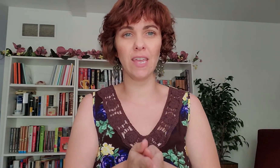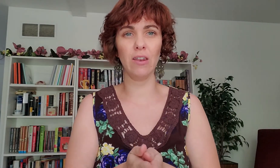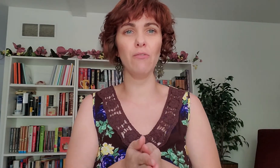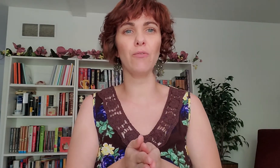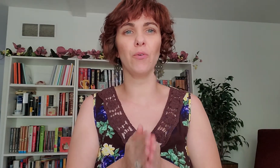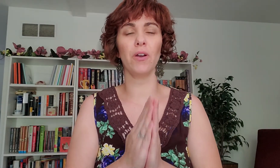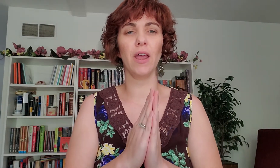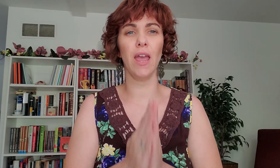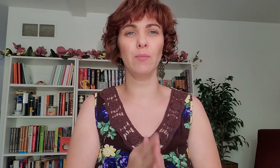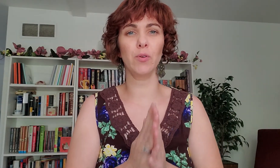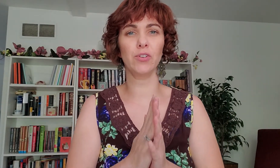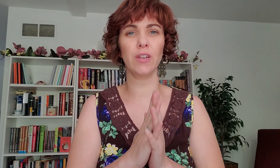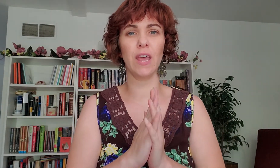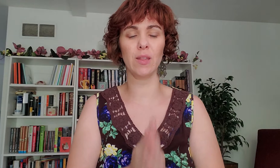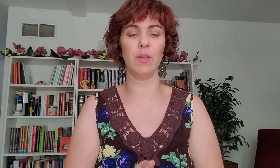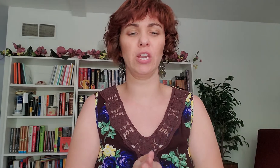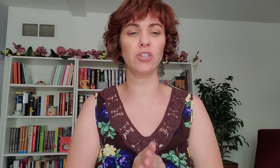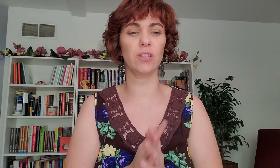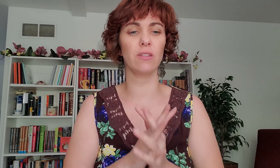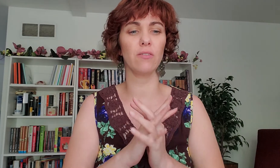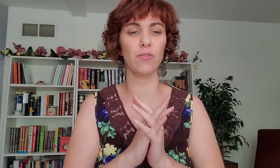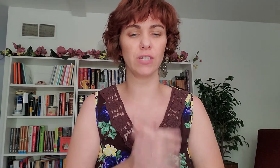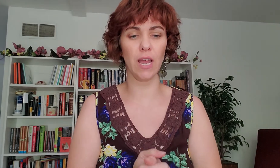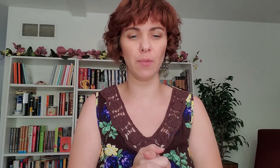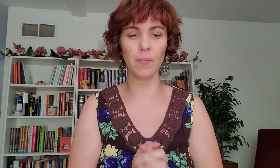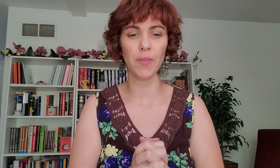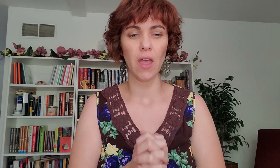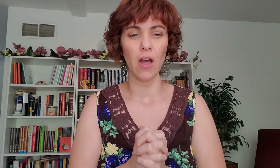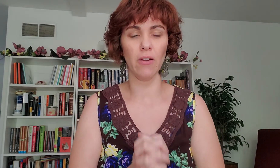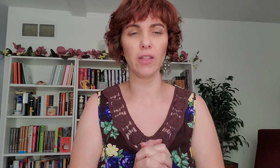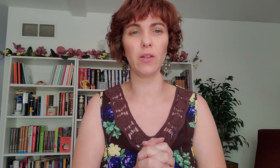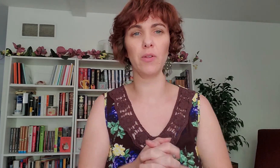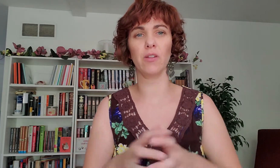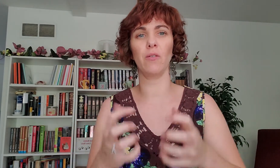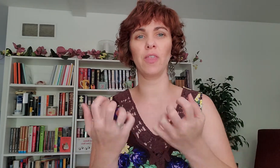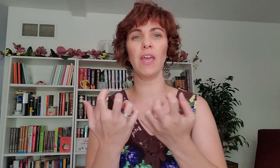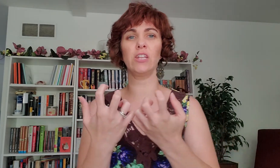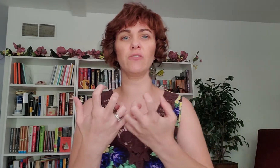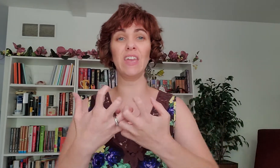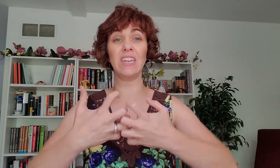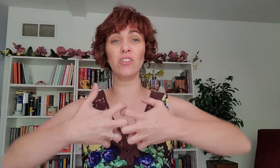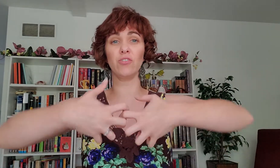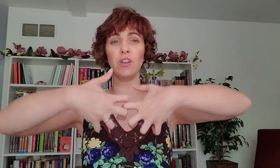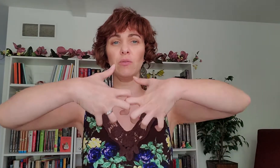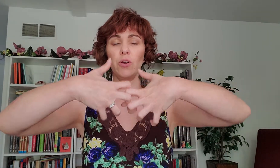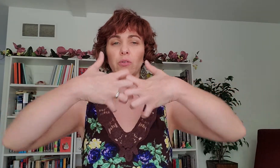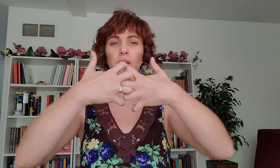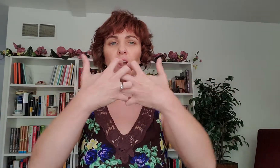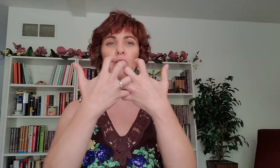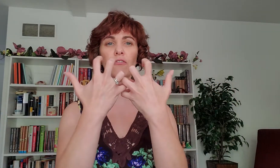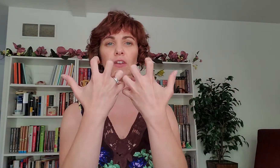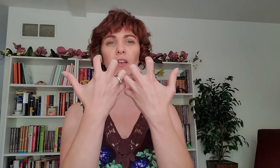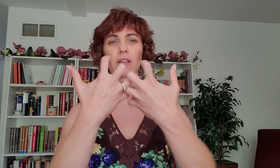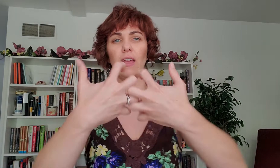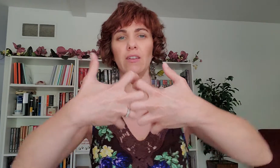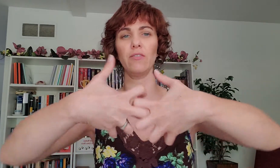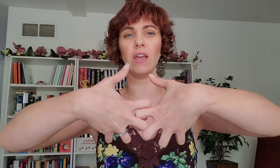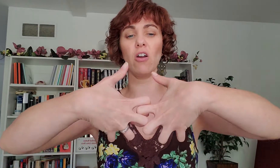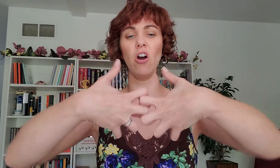16 for hand motion explanations for timeline. All right, so we start with Age of Industry. We're doing our kind of like cogs in